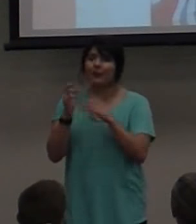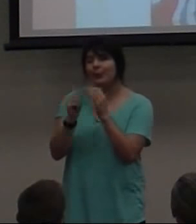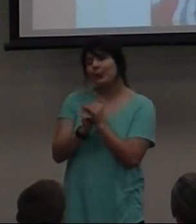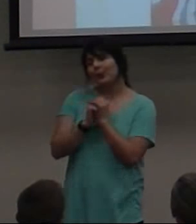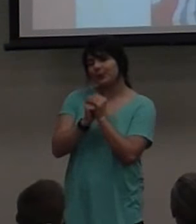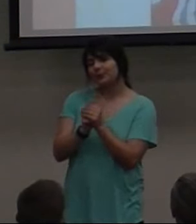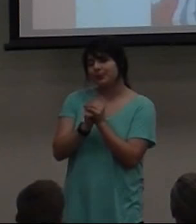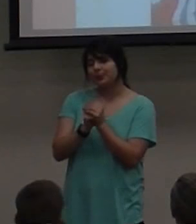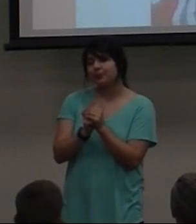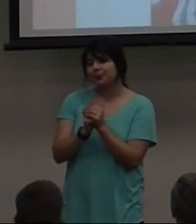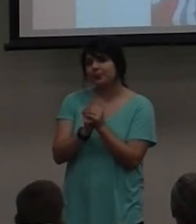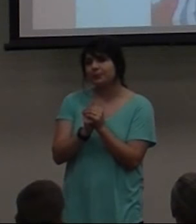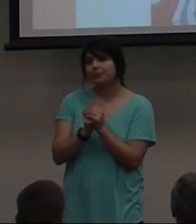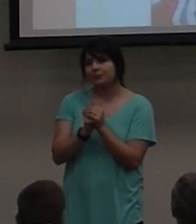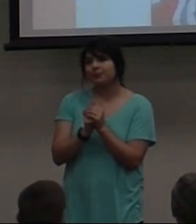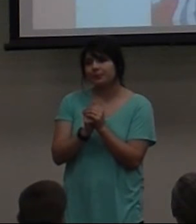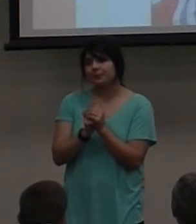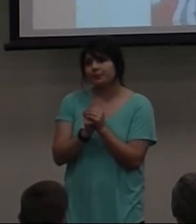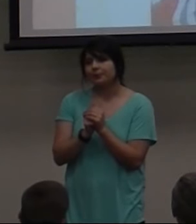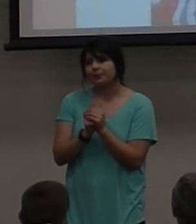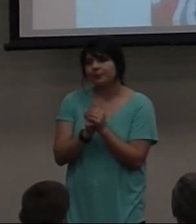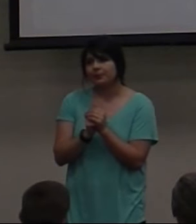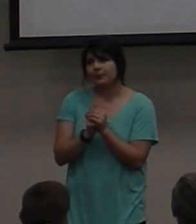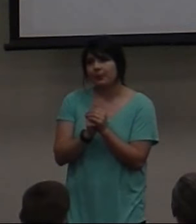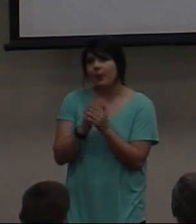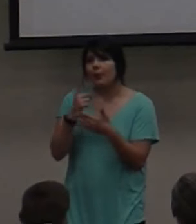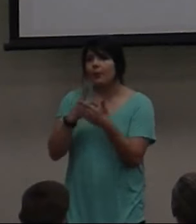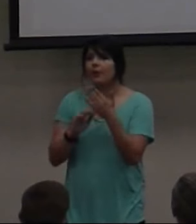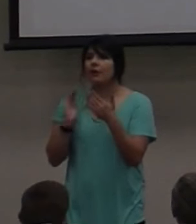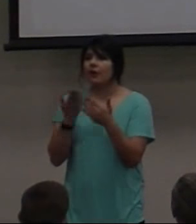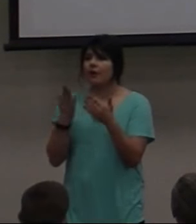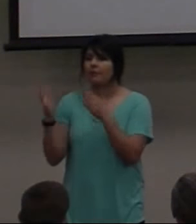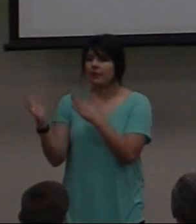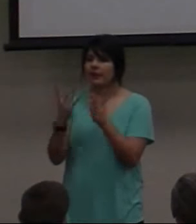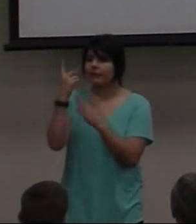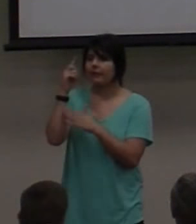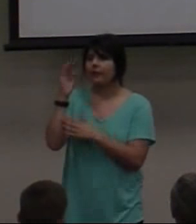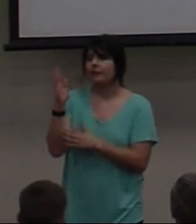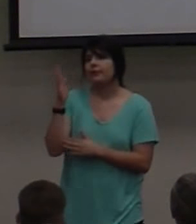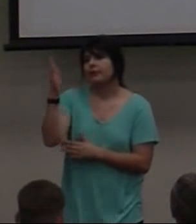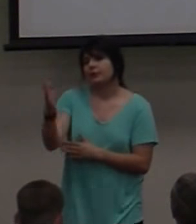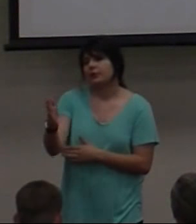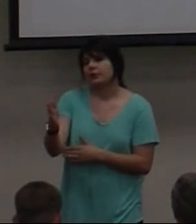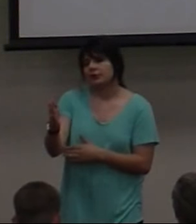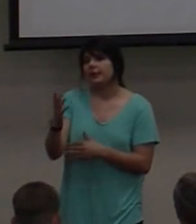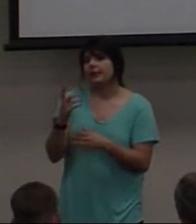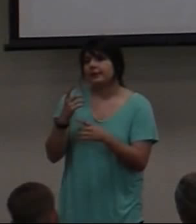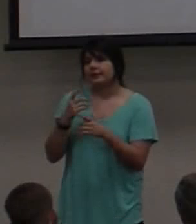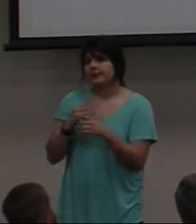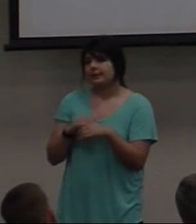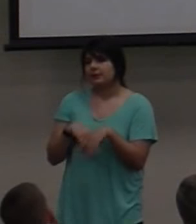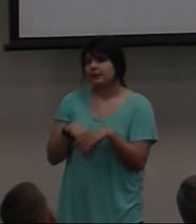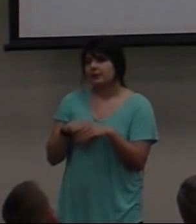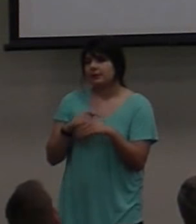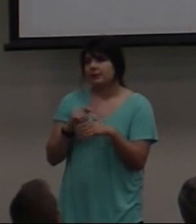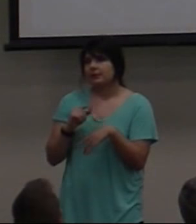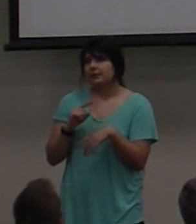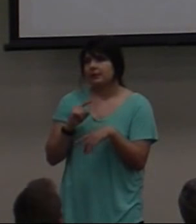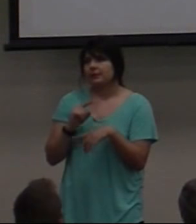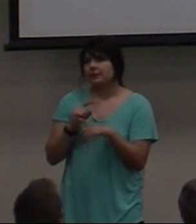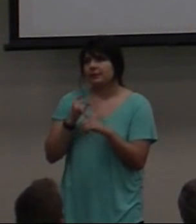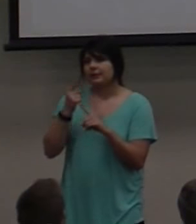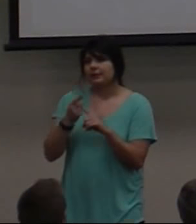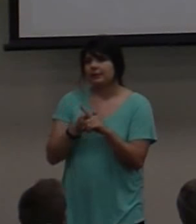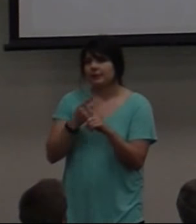worship. What are our plans for the future? When we go back next month,